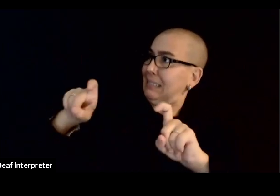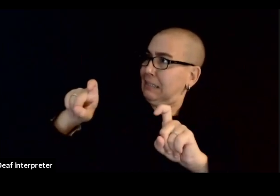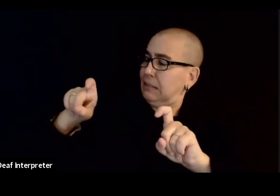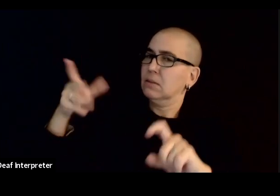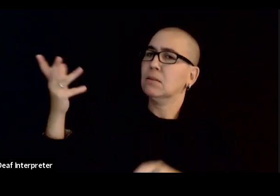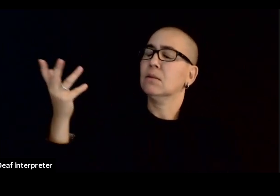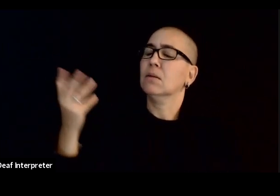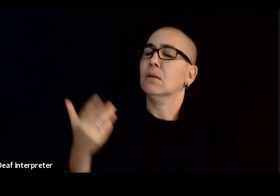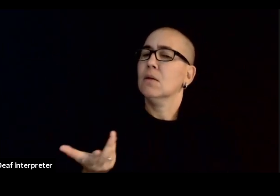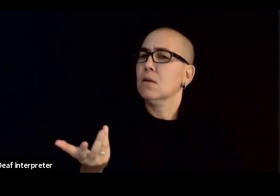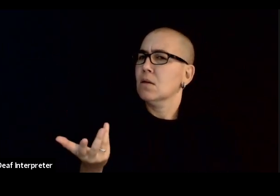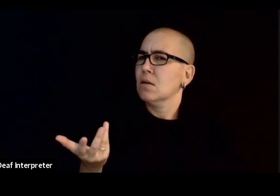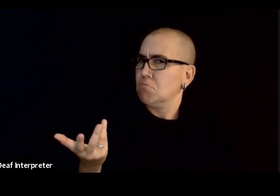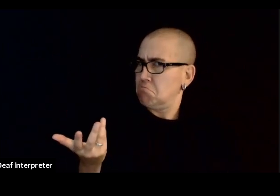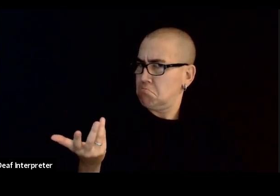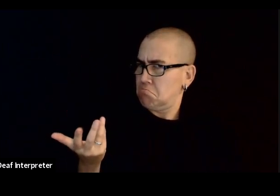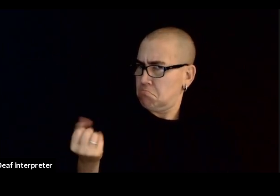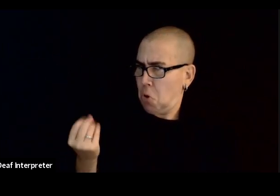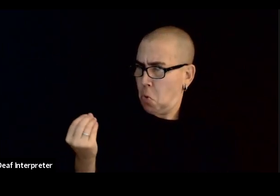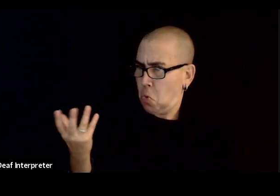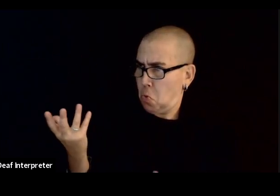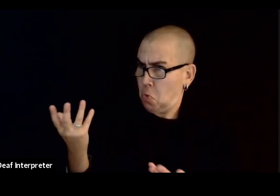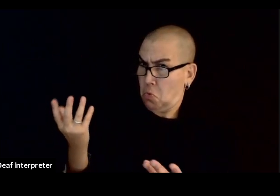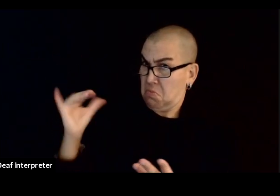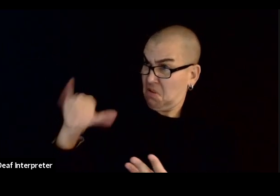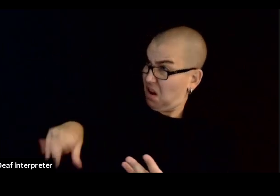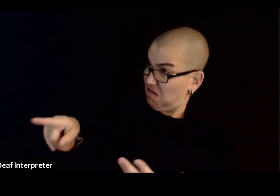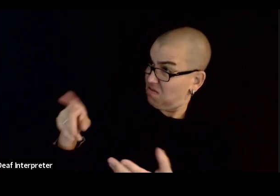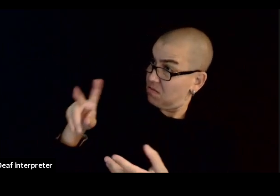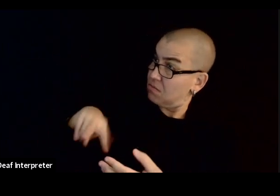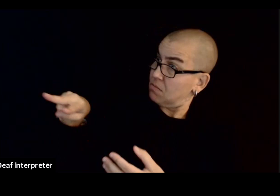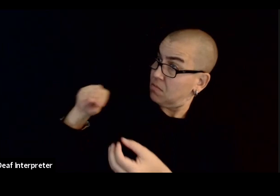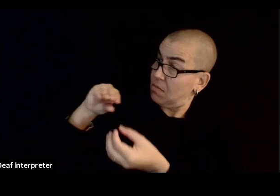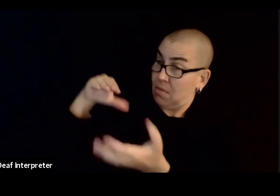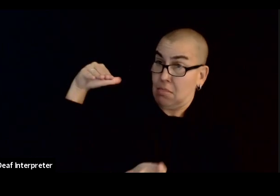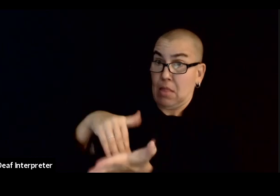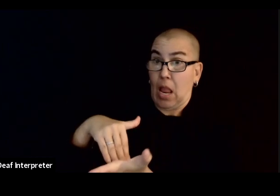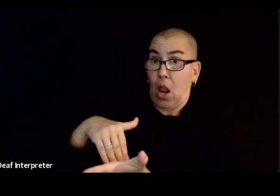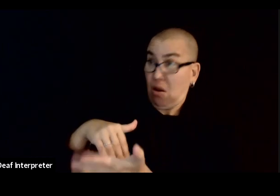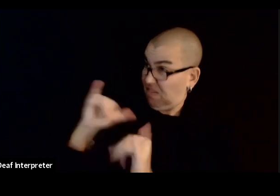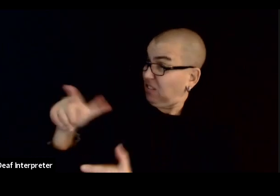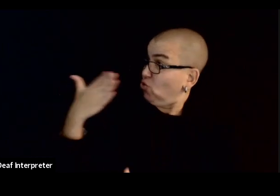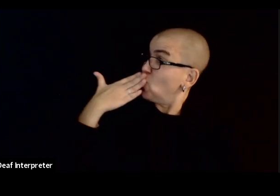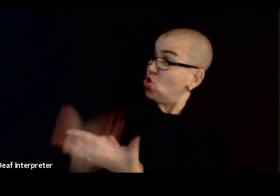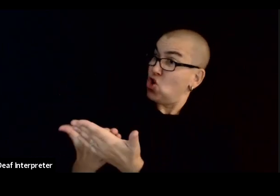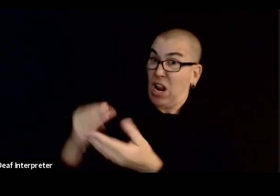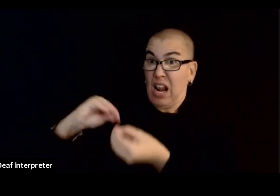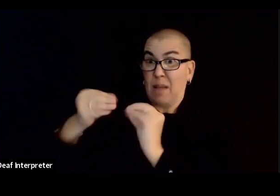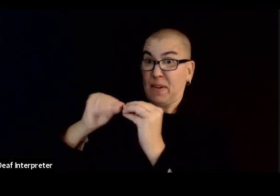on testing? And is that number where we want to be for the long haul?